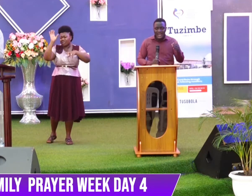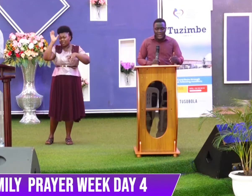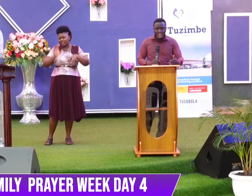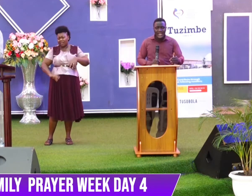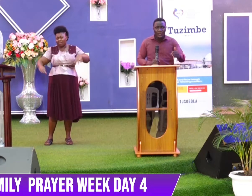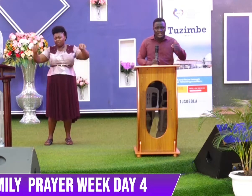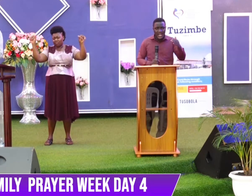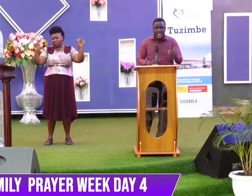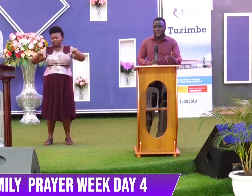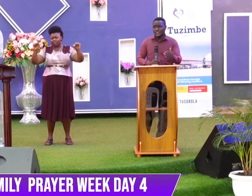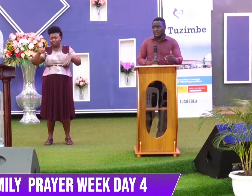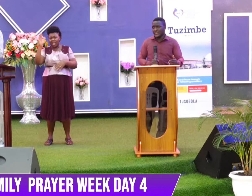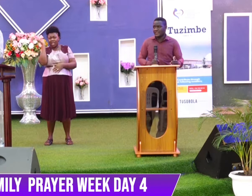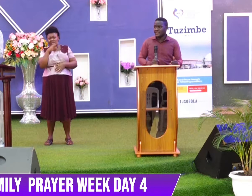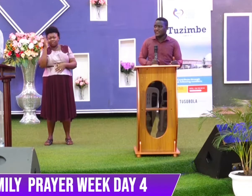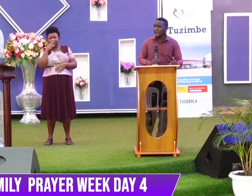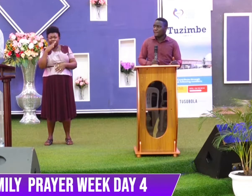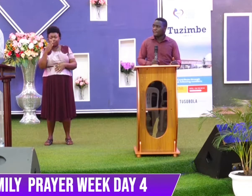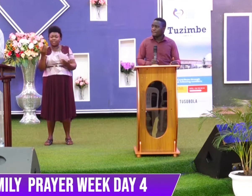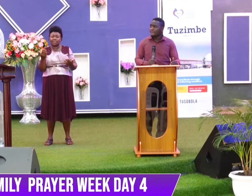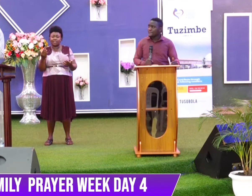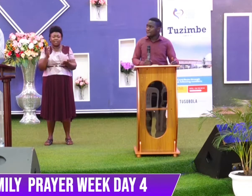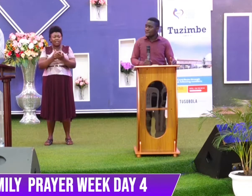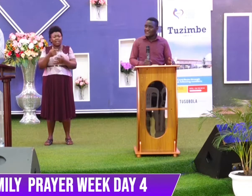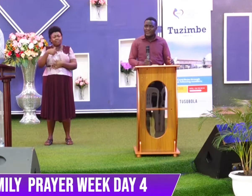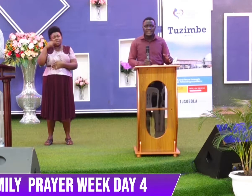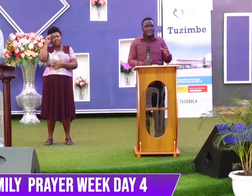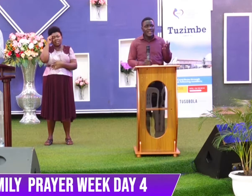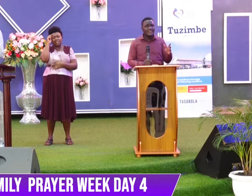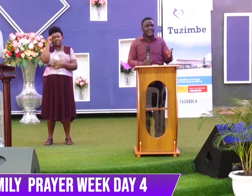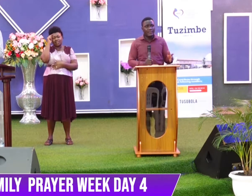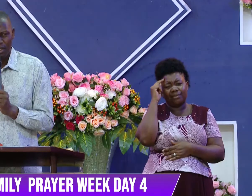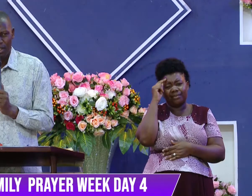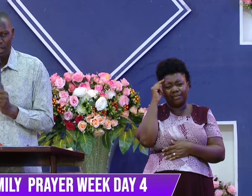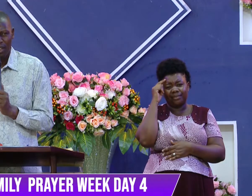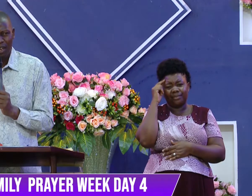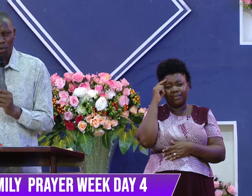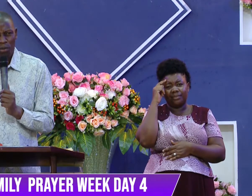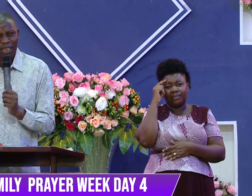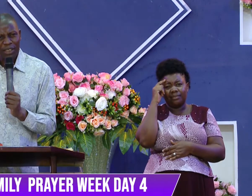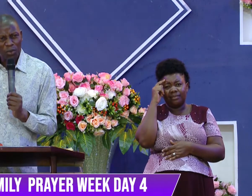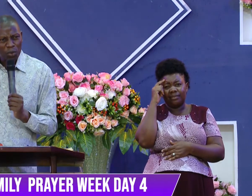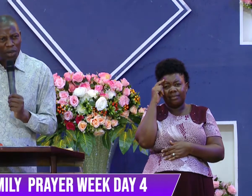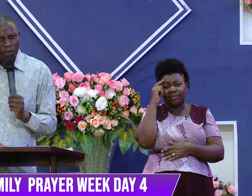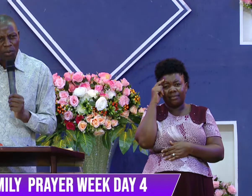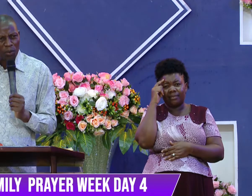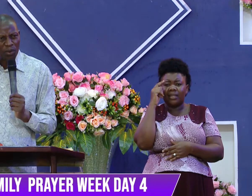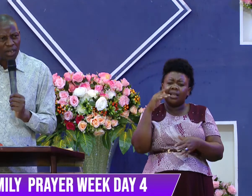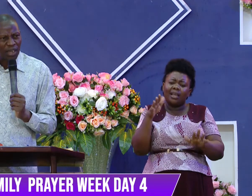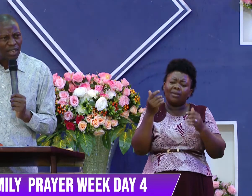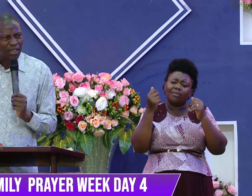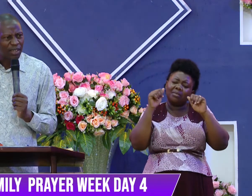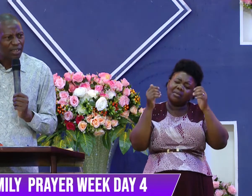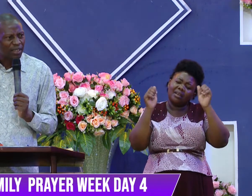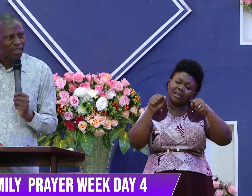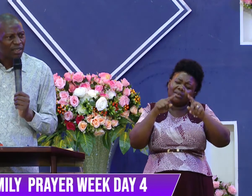his character was hard to deal with, there is something I think about.